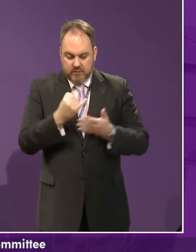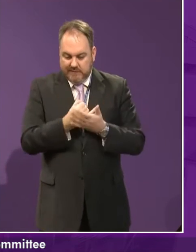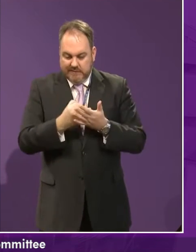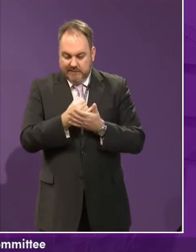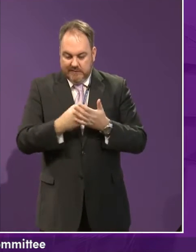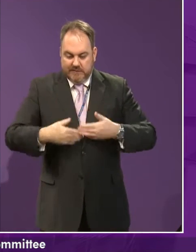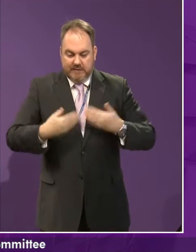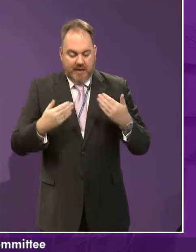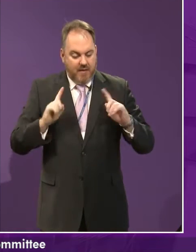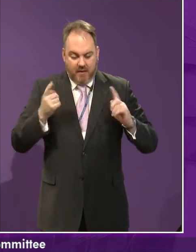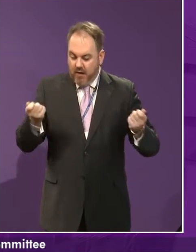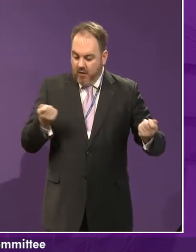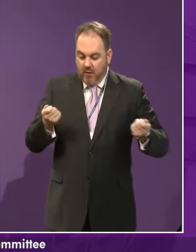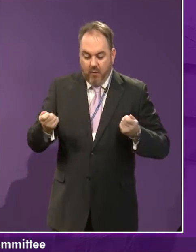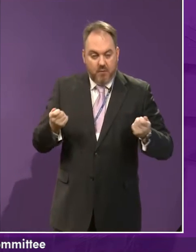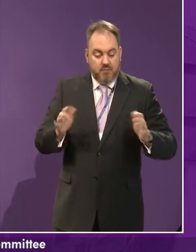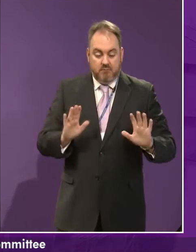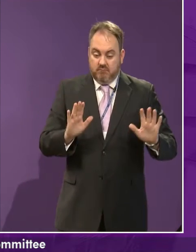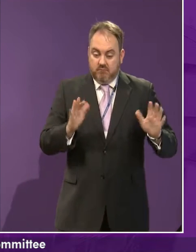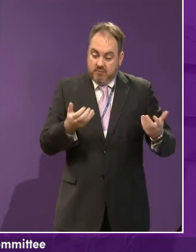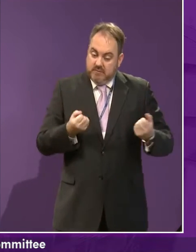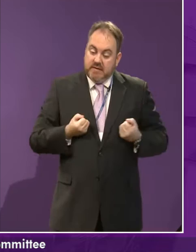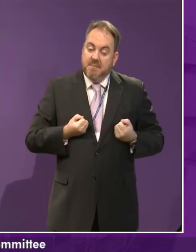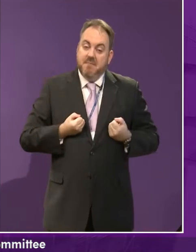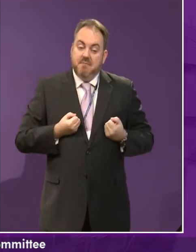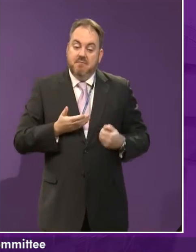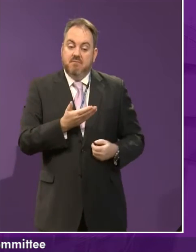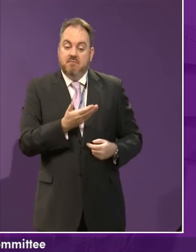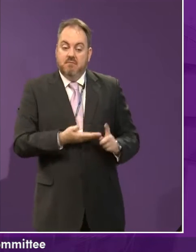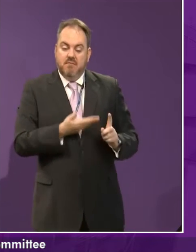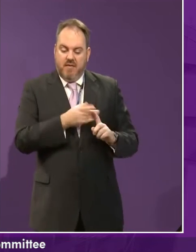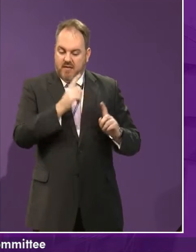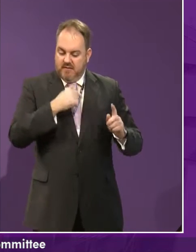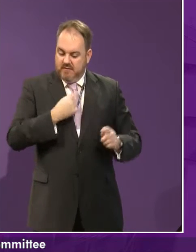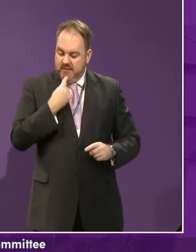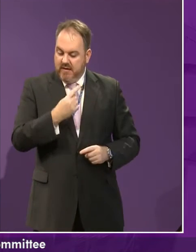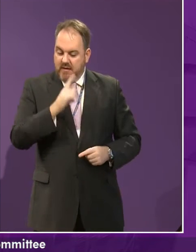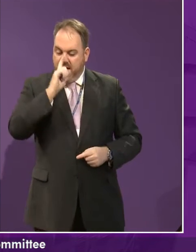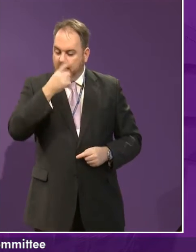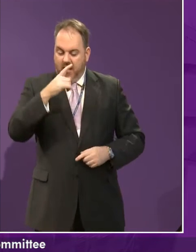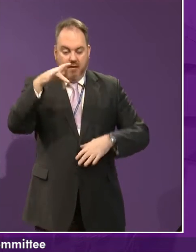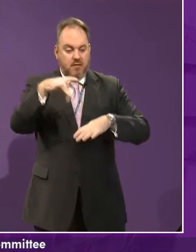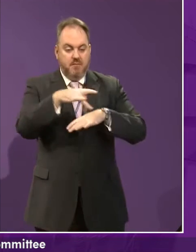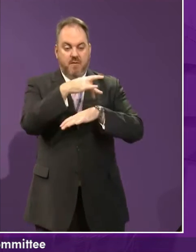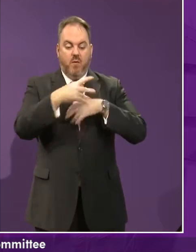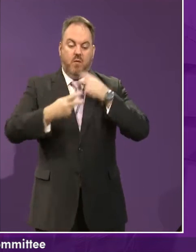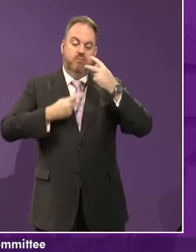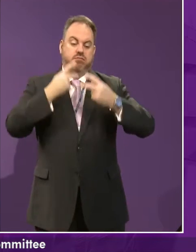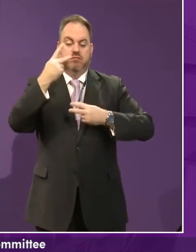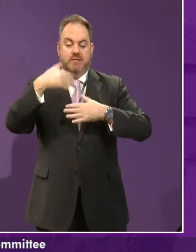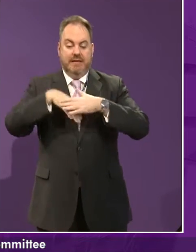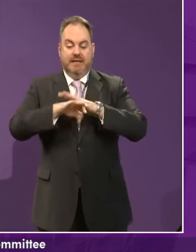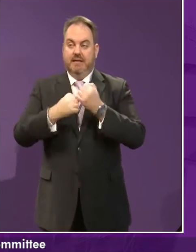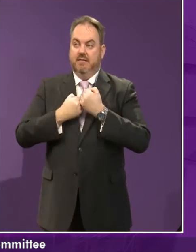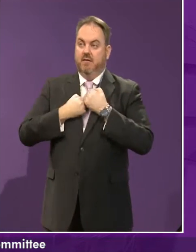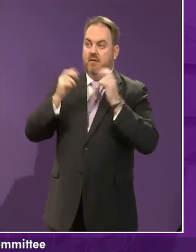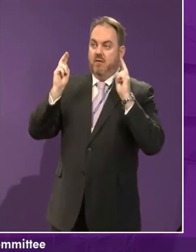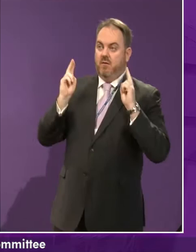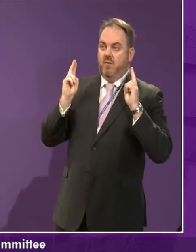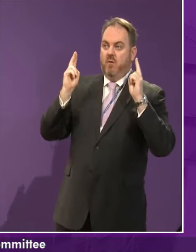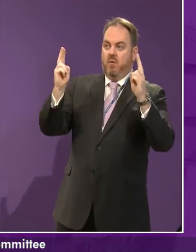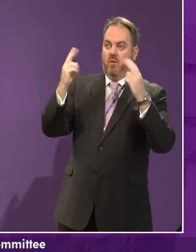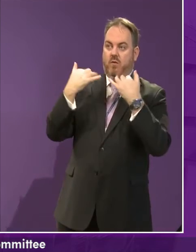not possible to perform in the hall, then we will accept a recording